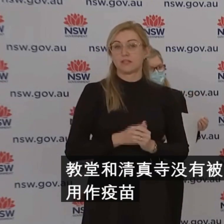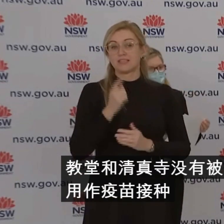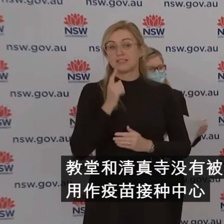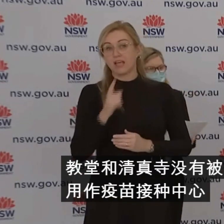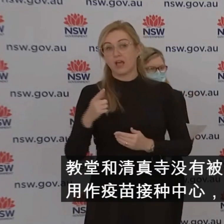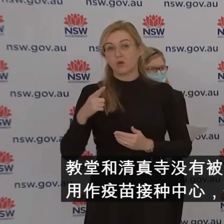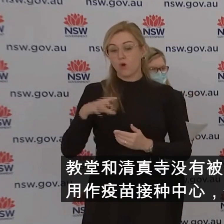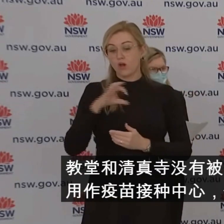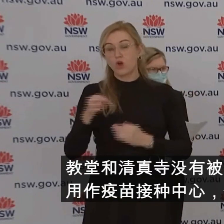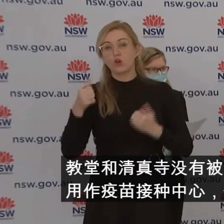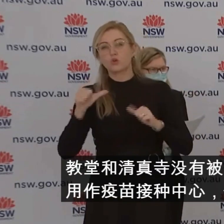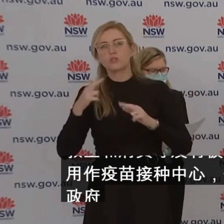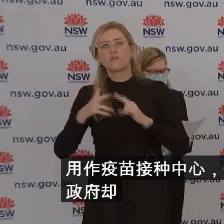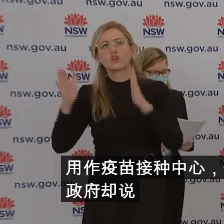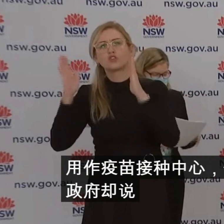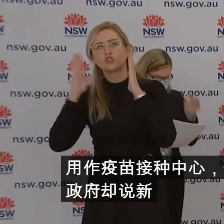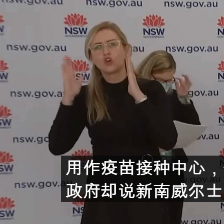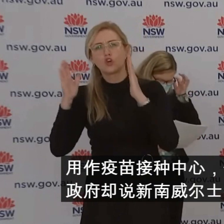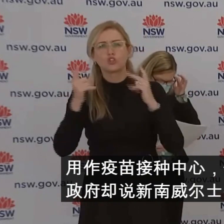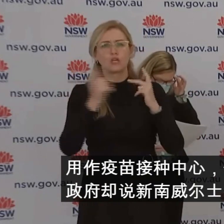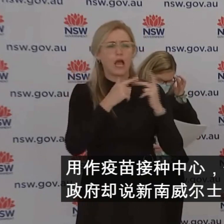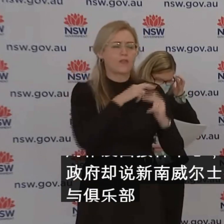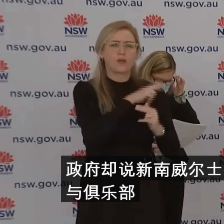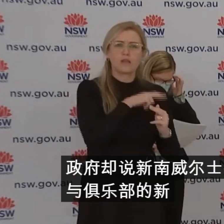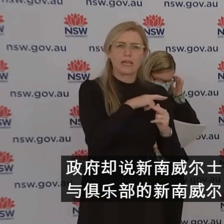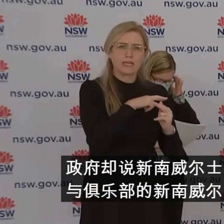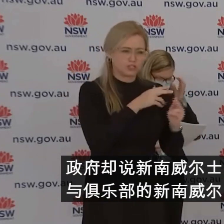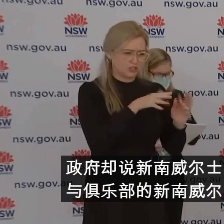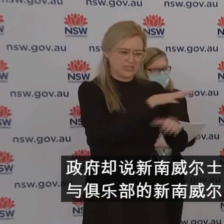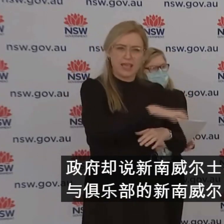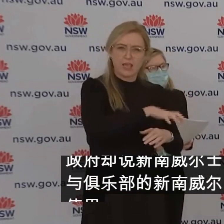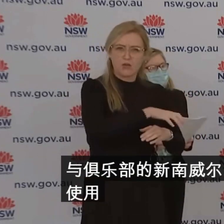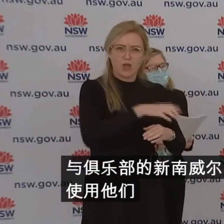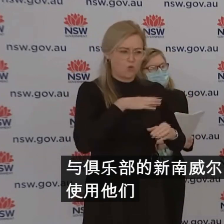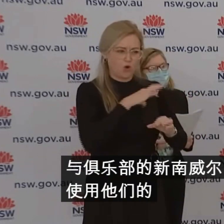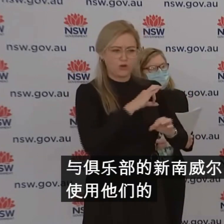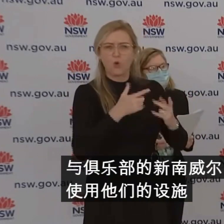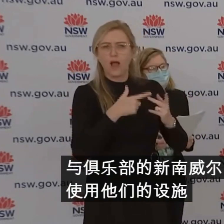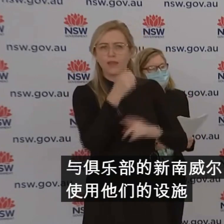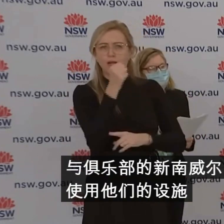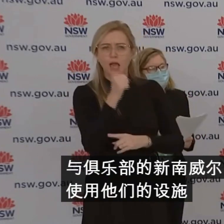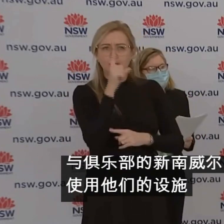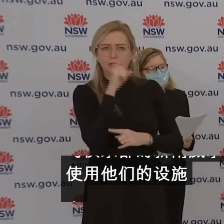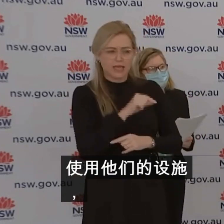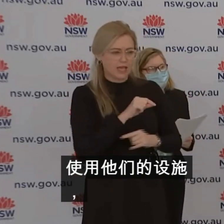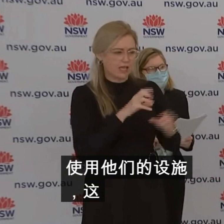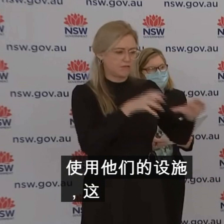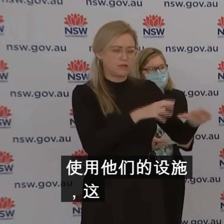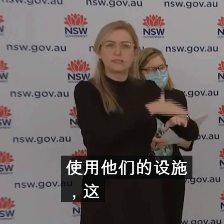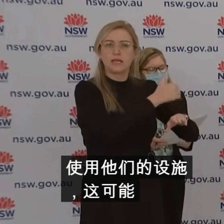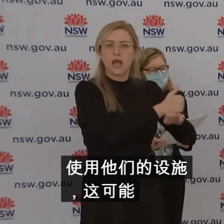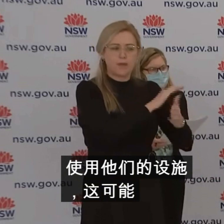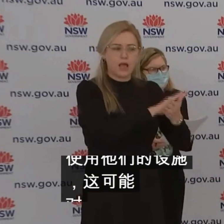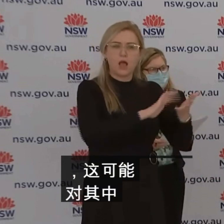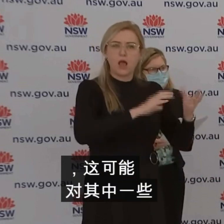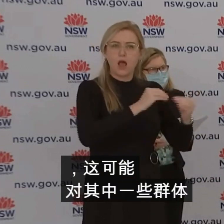used for vaccination hubs, yet your government has spoken, New South Wales Health has spoken and arranged with the Clubs New South Wales to use their facilities, which is perhaps